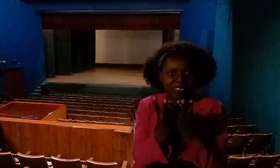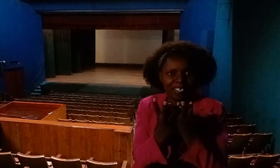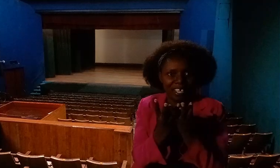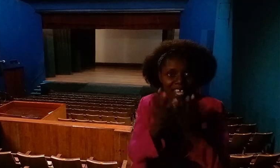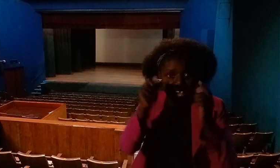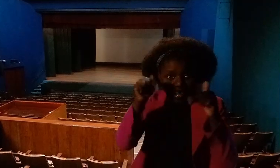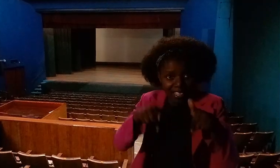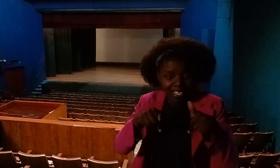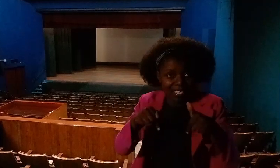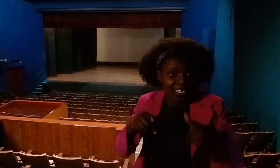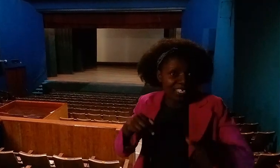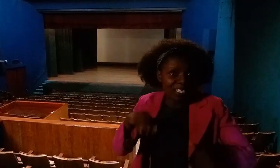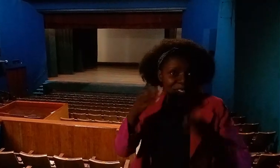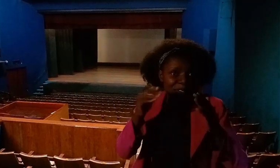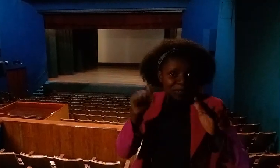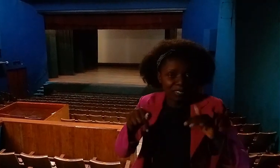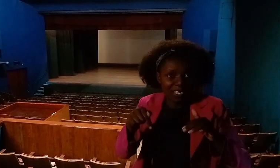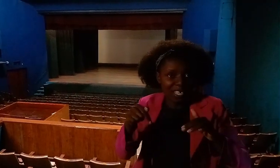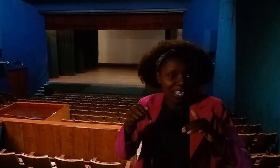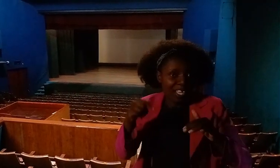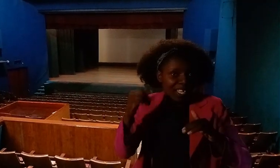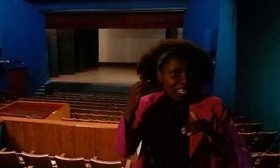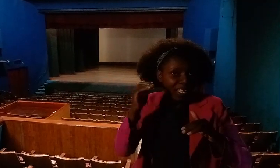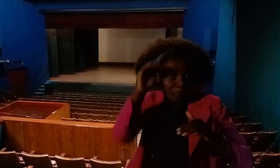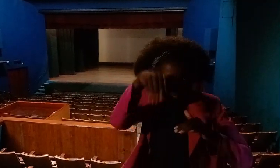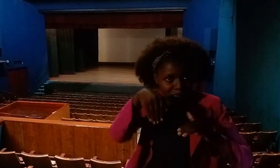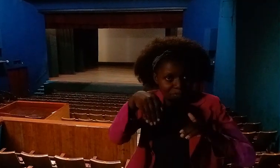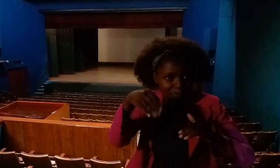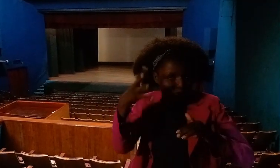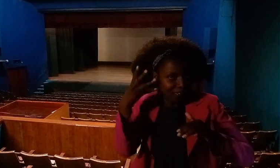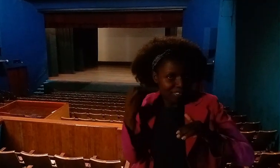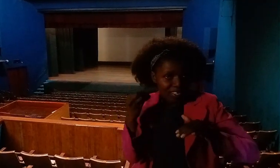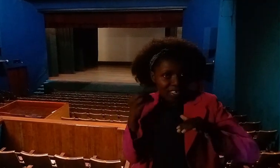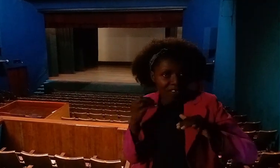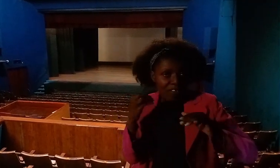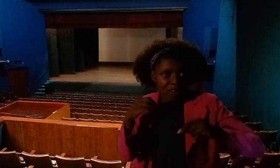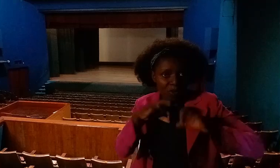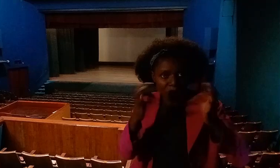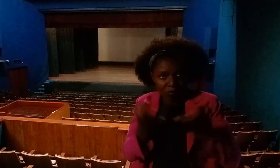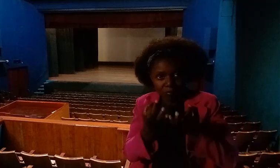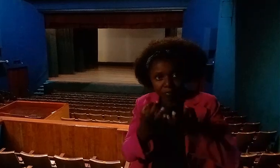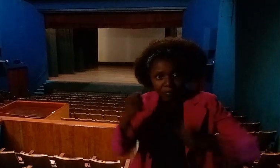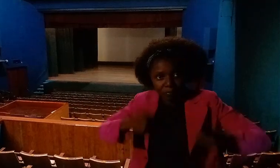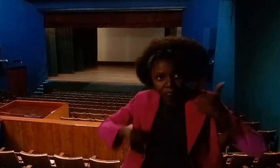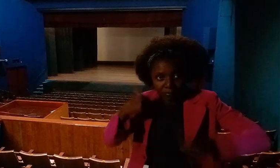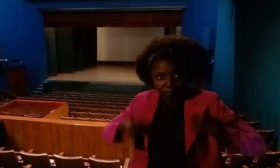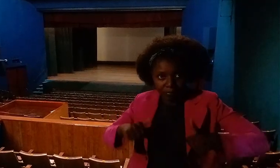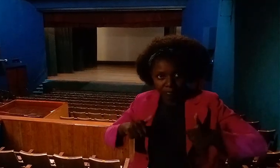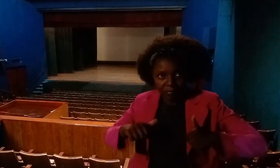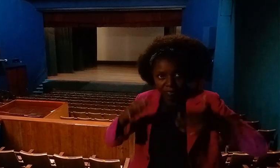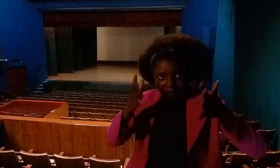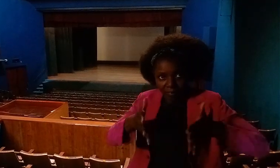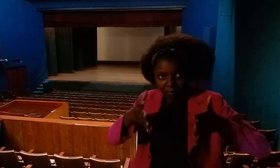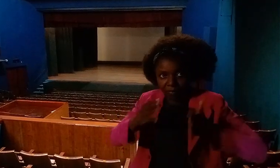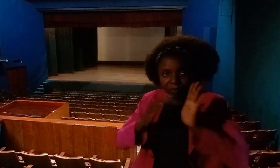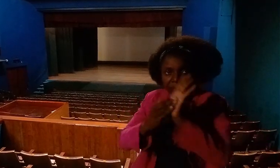any other big places in the world. This is the same standard, and it's a first